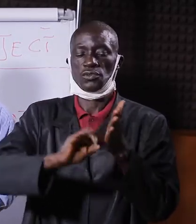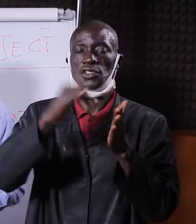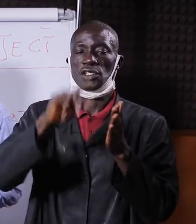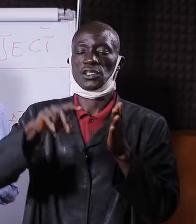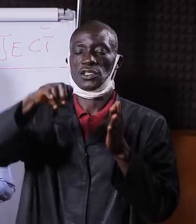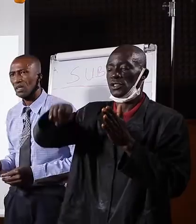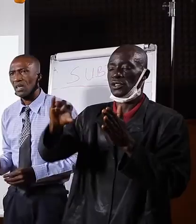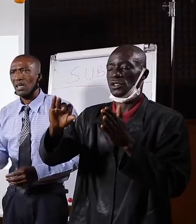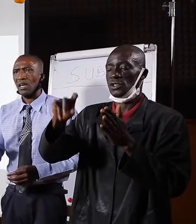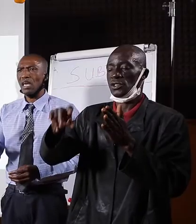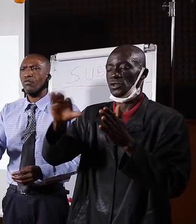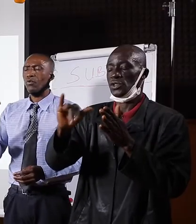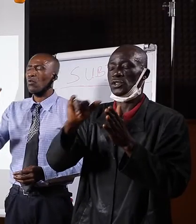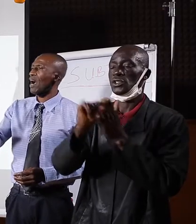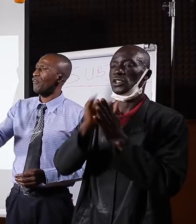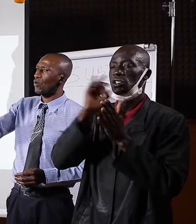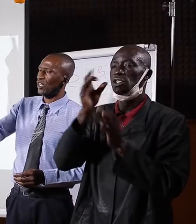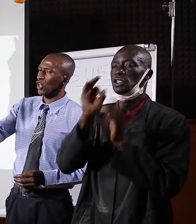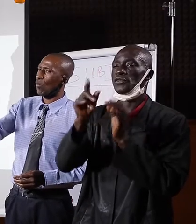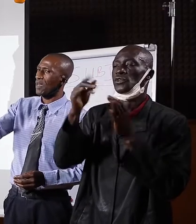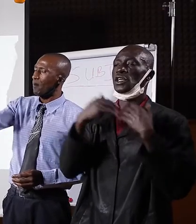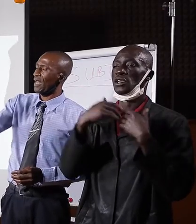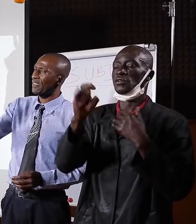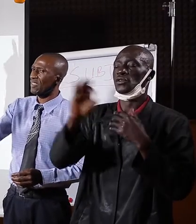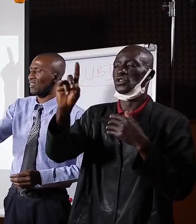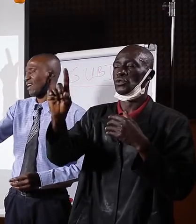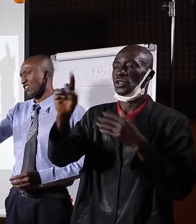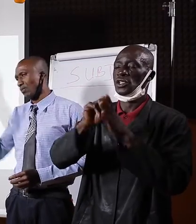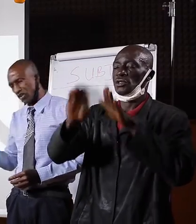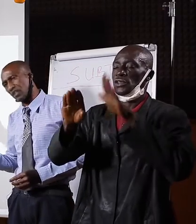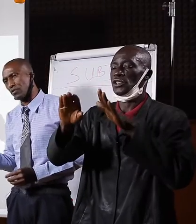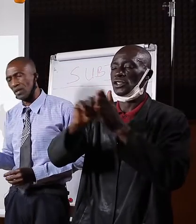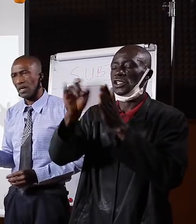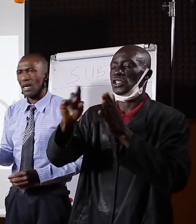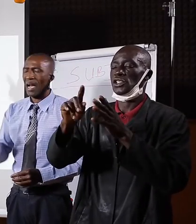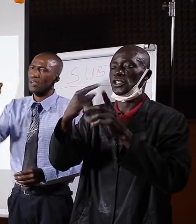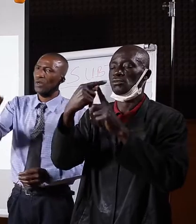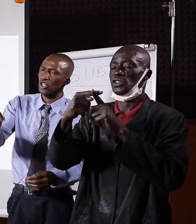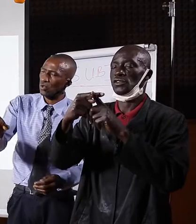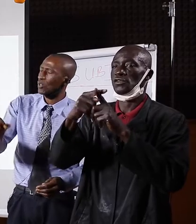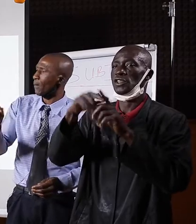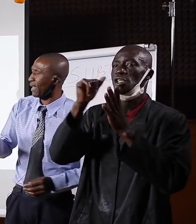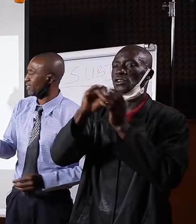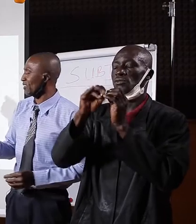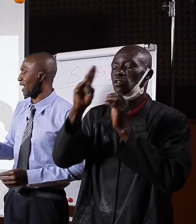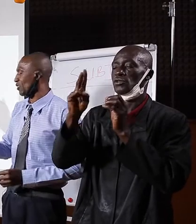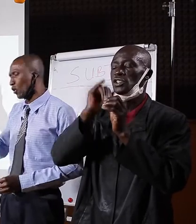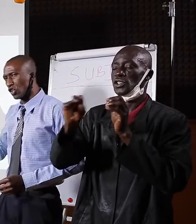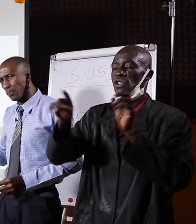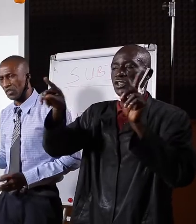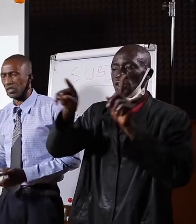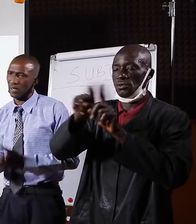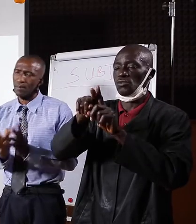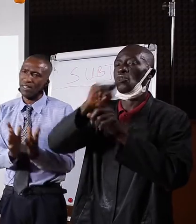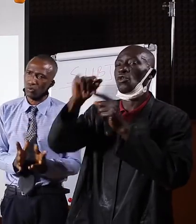equations. That is, if you have equation 1, the balancing sign is positive, and equation 2, the balancing sign is